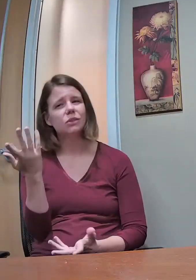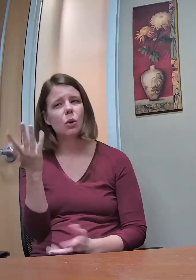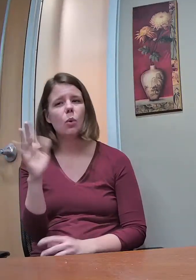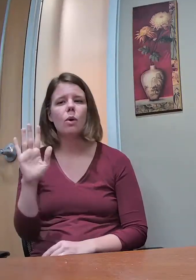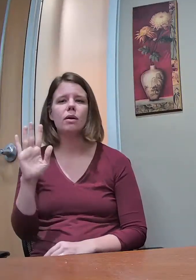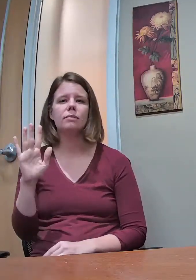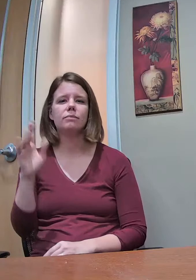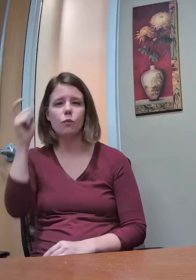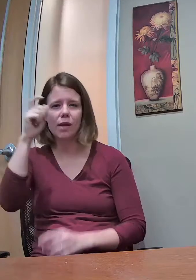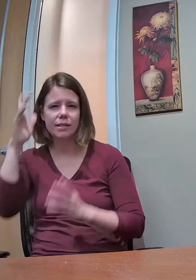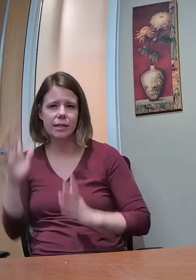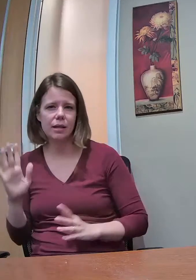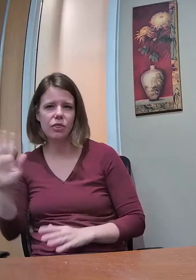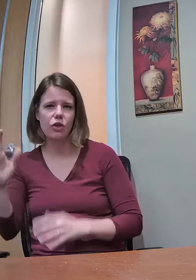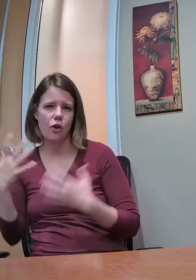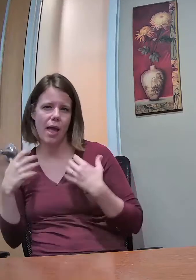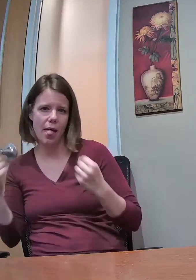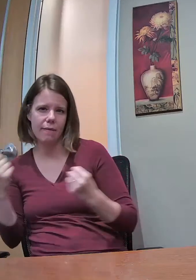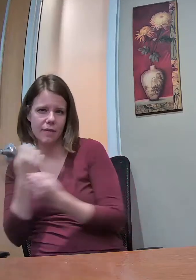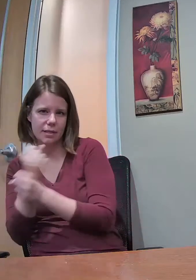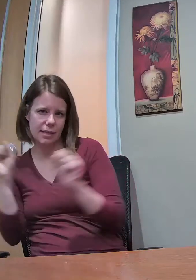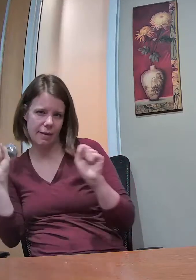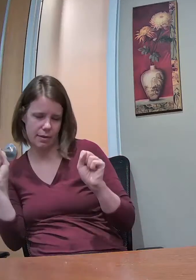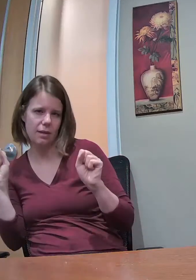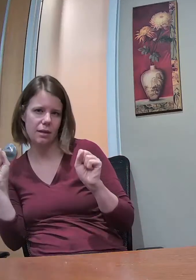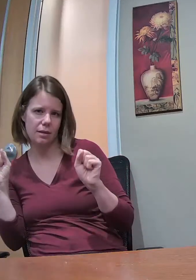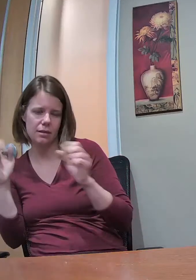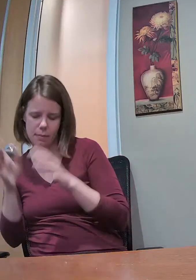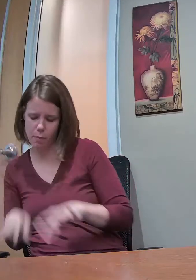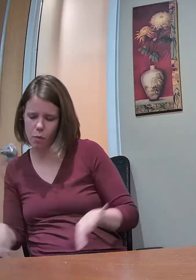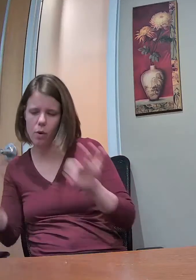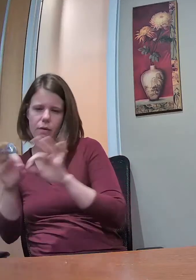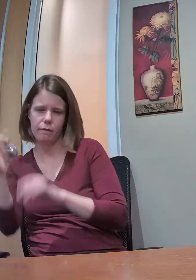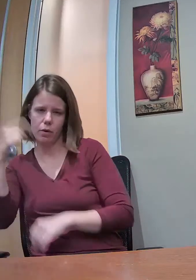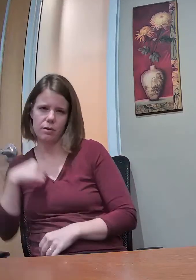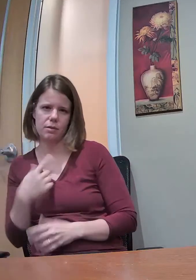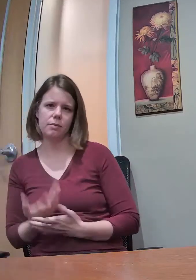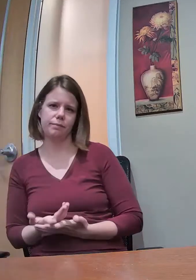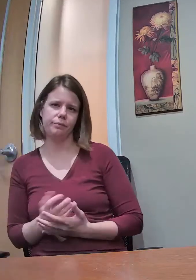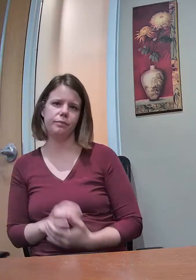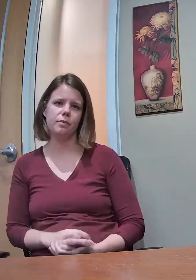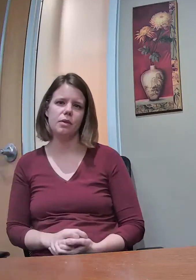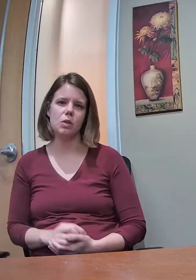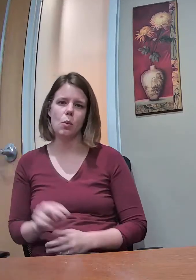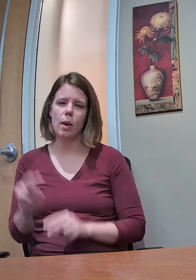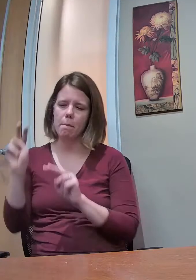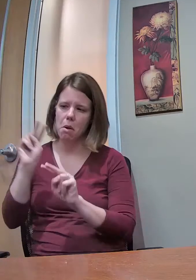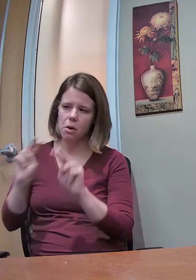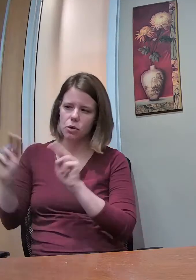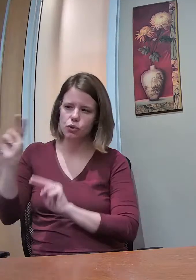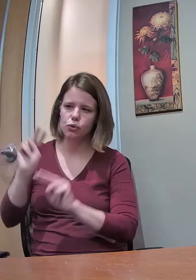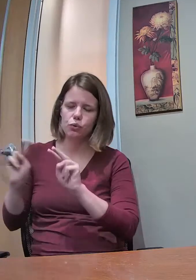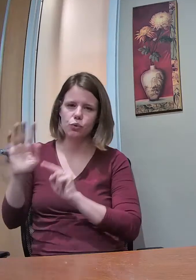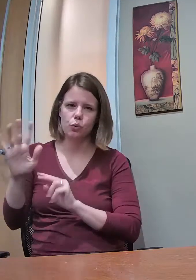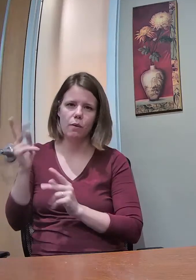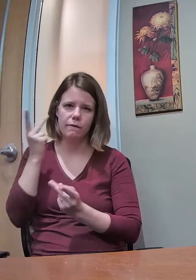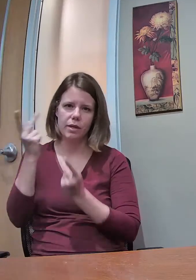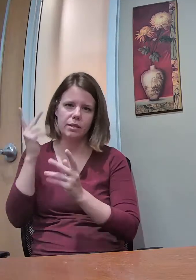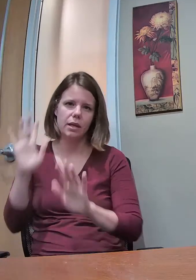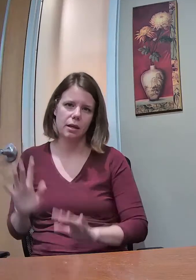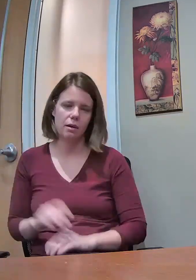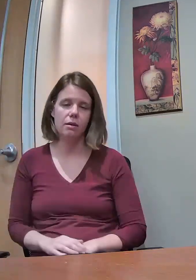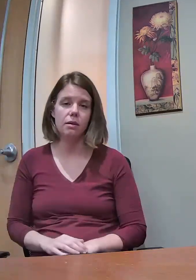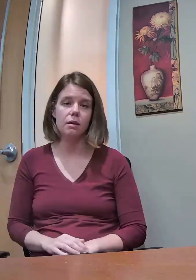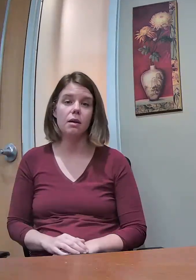residents' health and safety during the visit. It would be monitoring the resident. However,